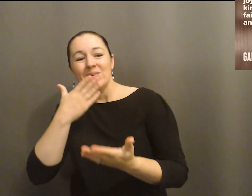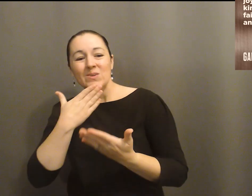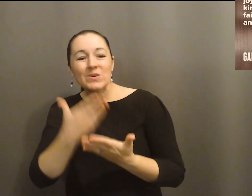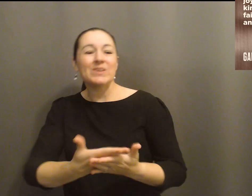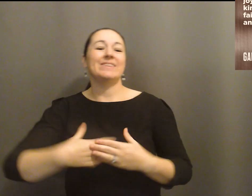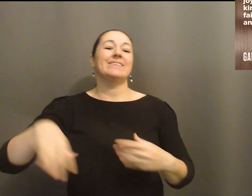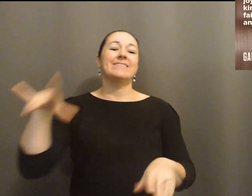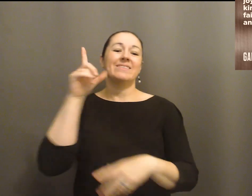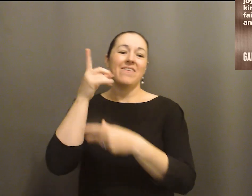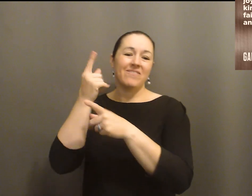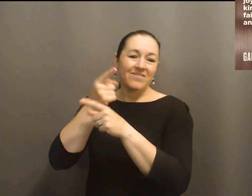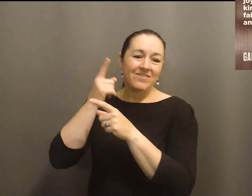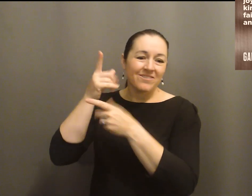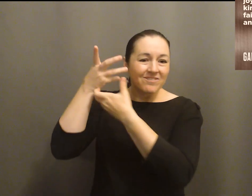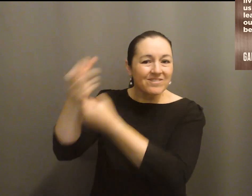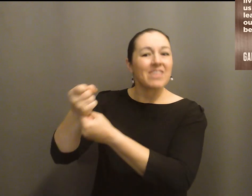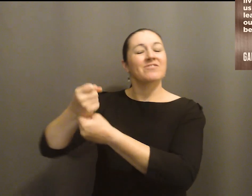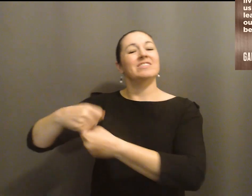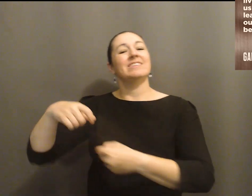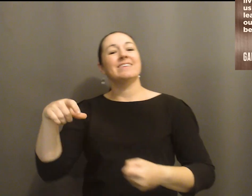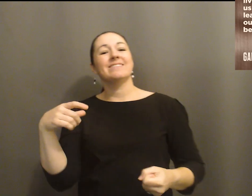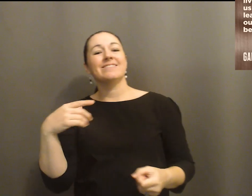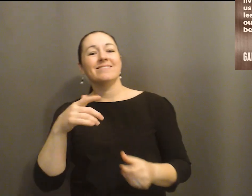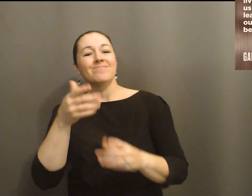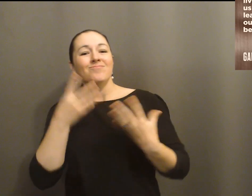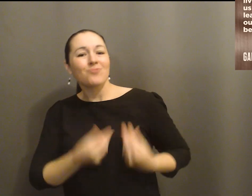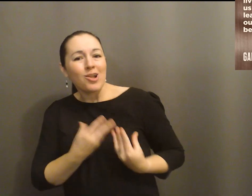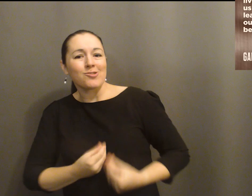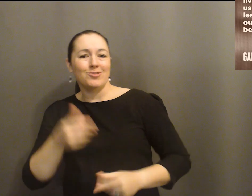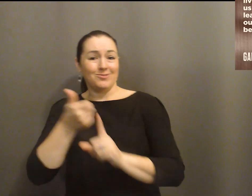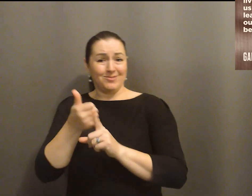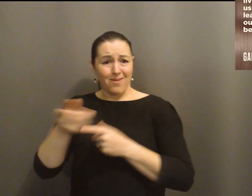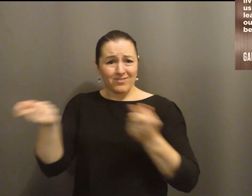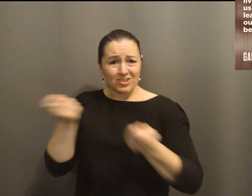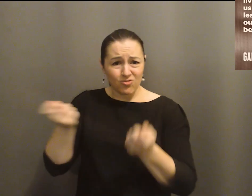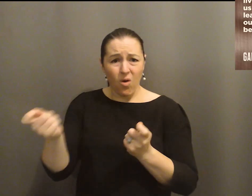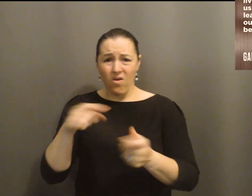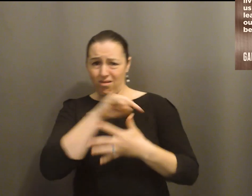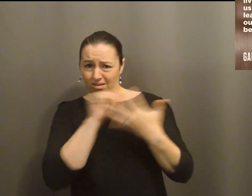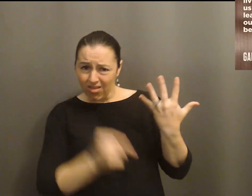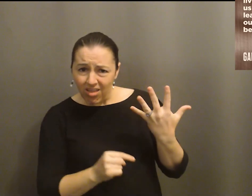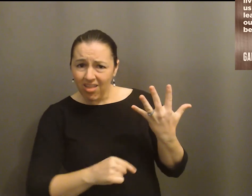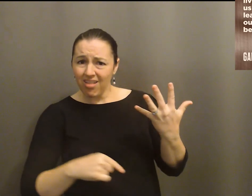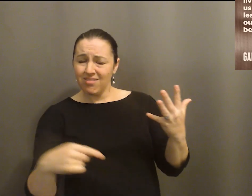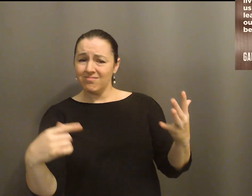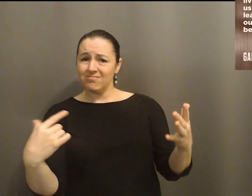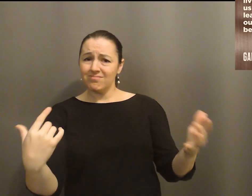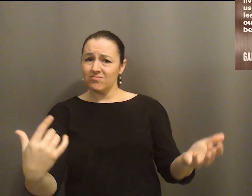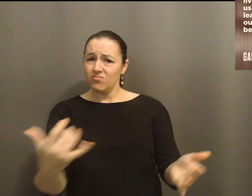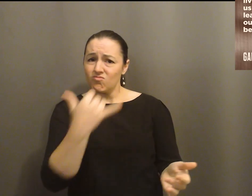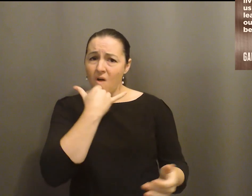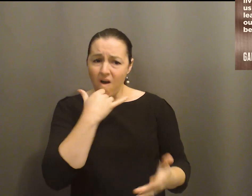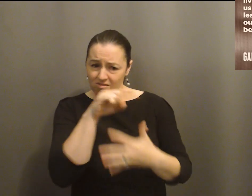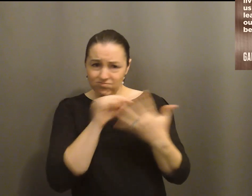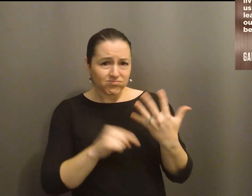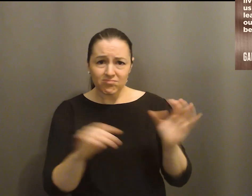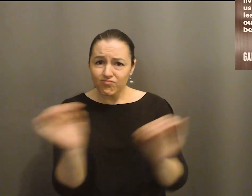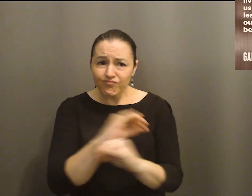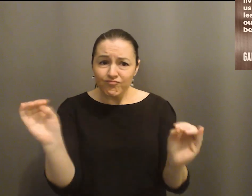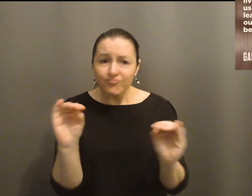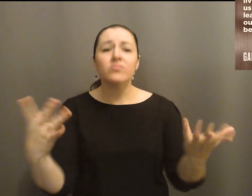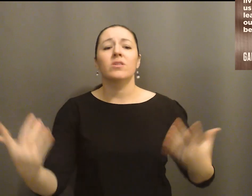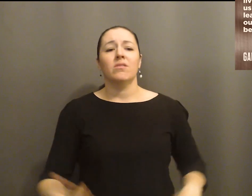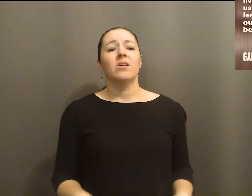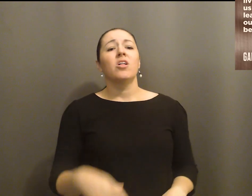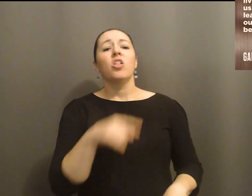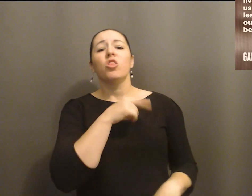our favorite Self-control There is no law against these things Those who belong to Christ Jesus Have